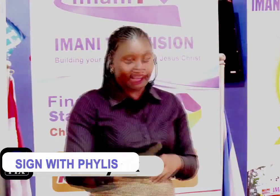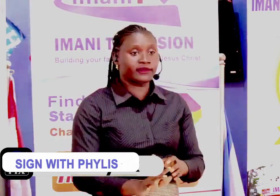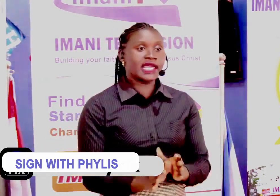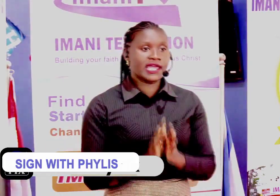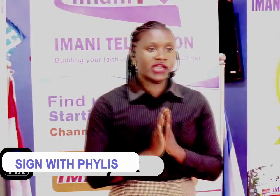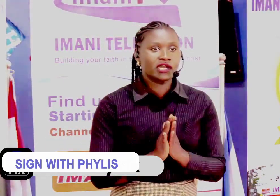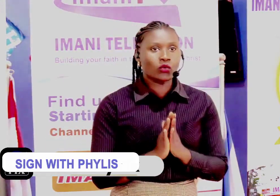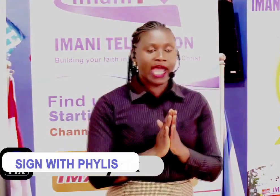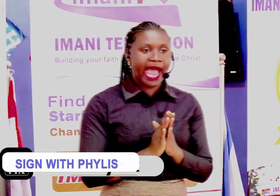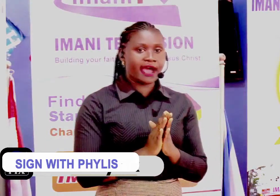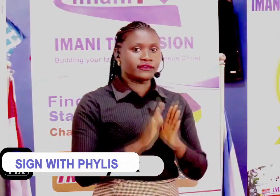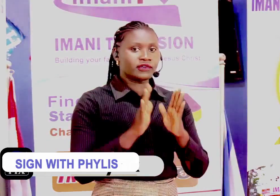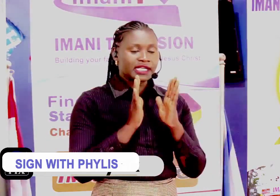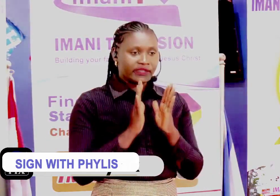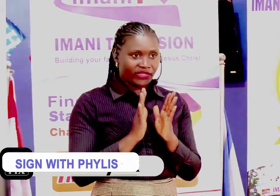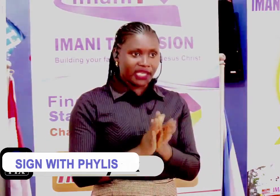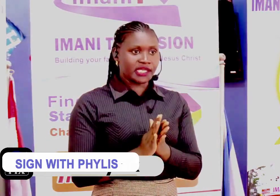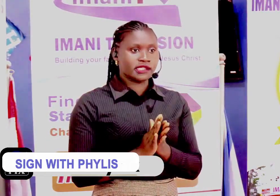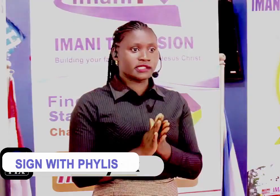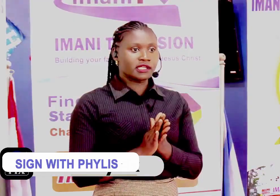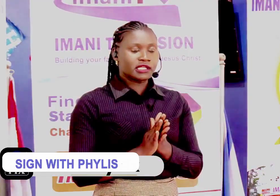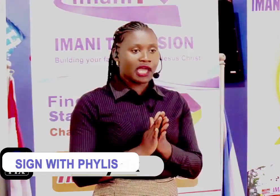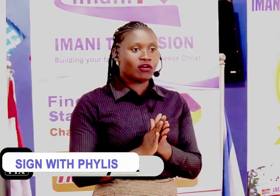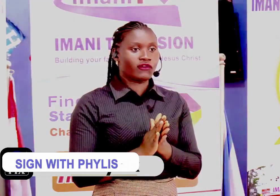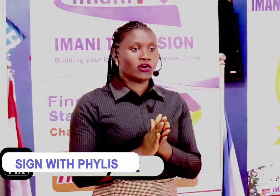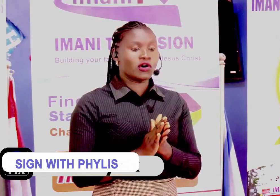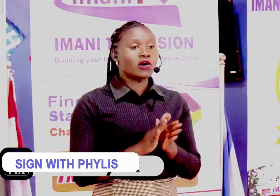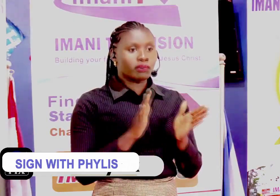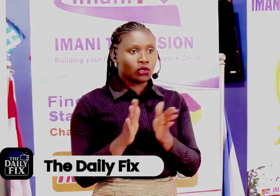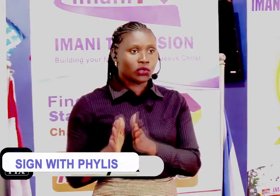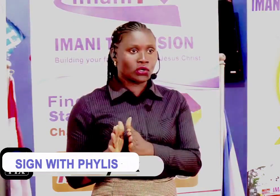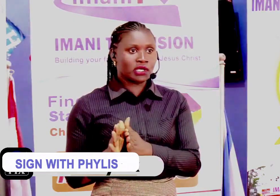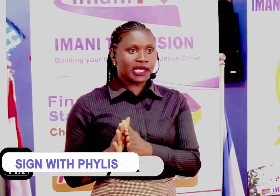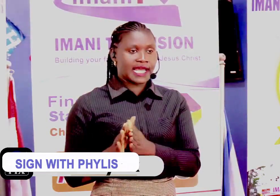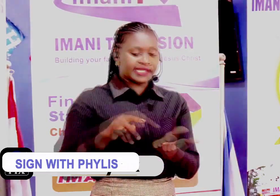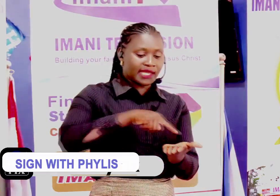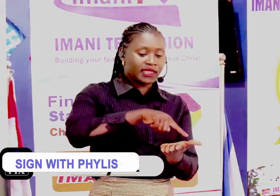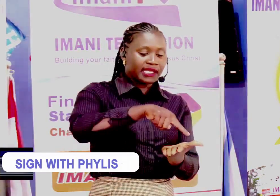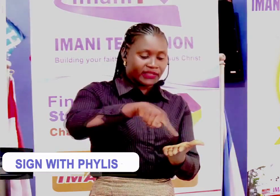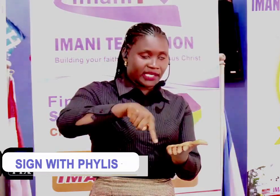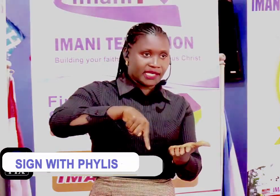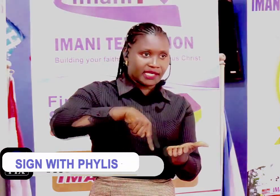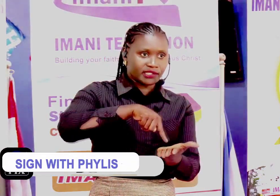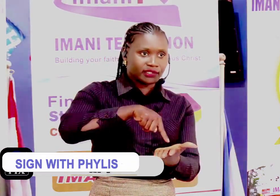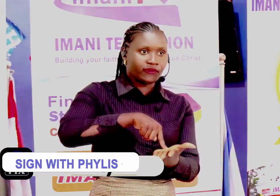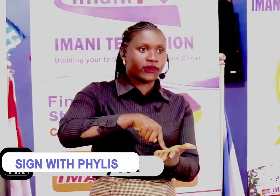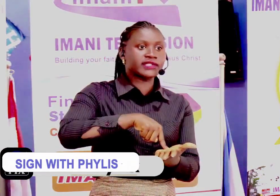And then we have this now for plural. I said this for